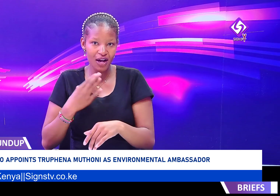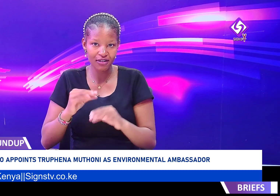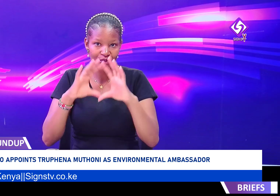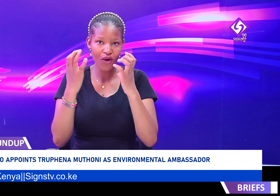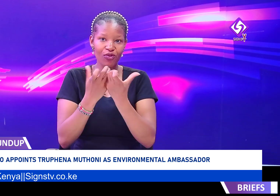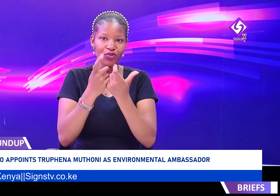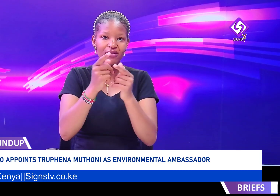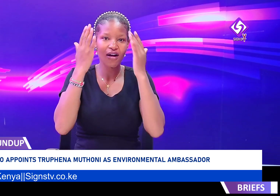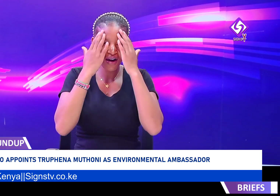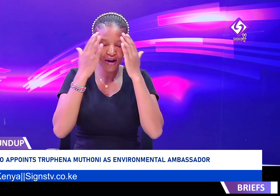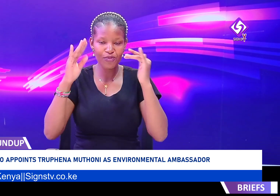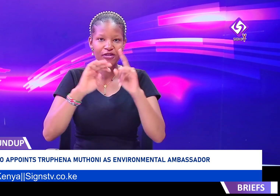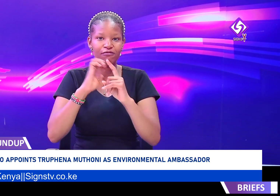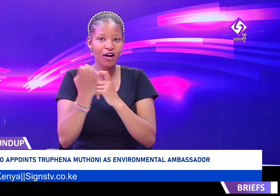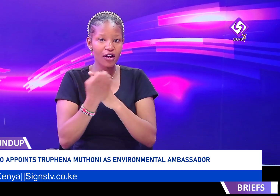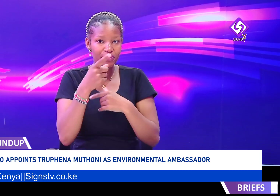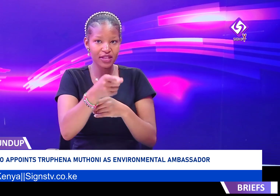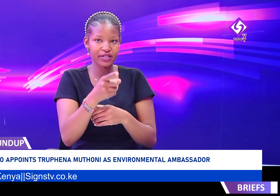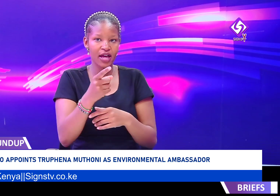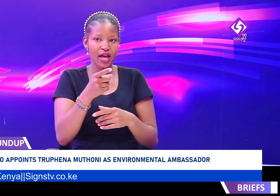on environmental conservation and climate change.